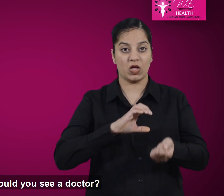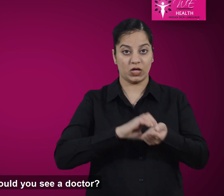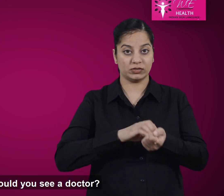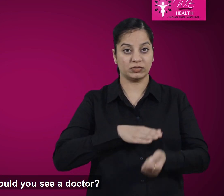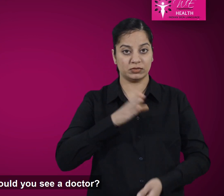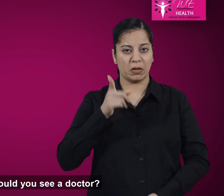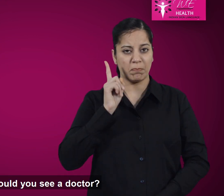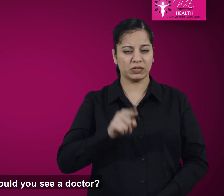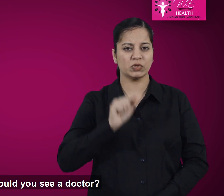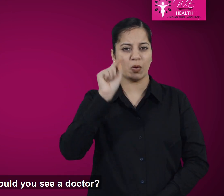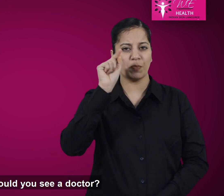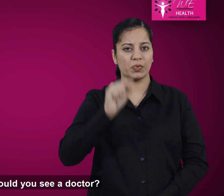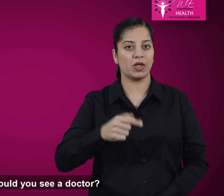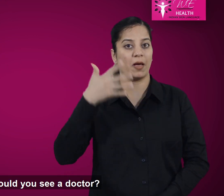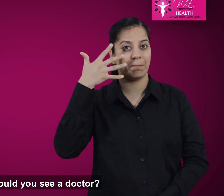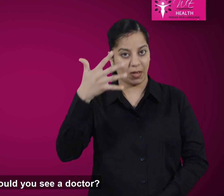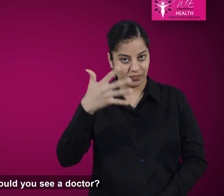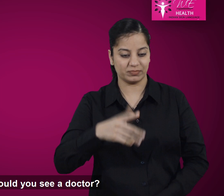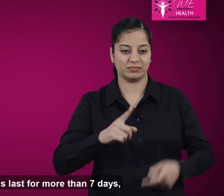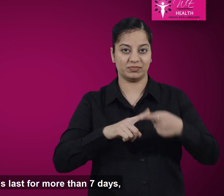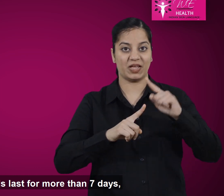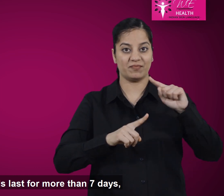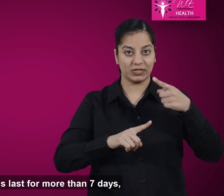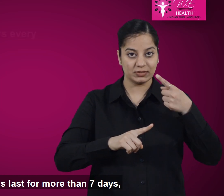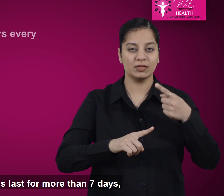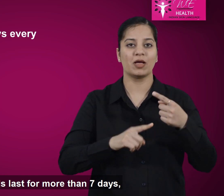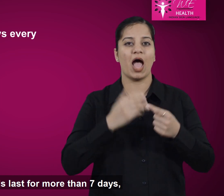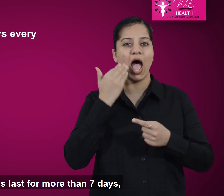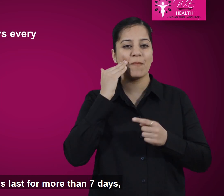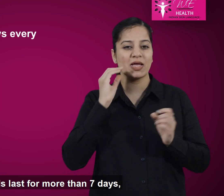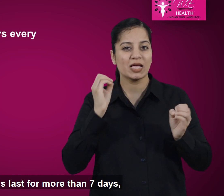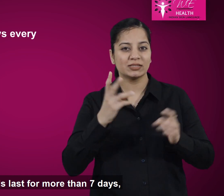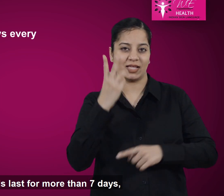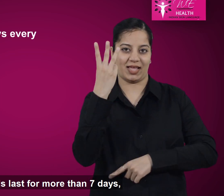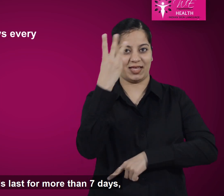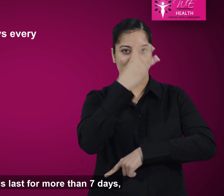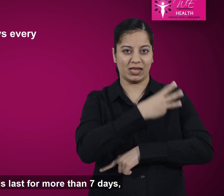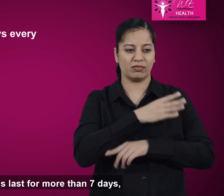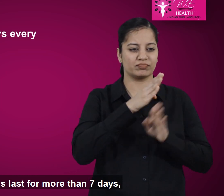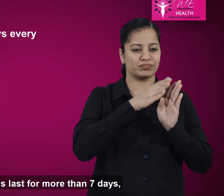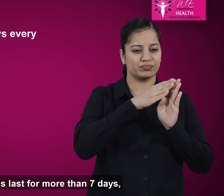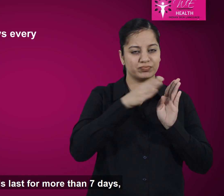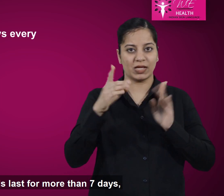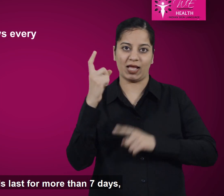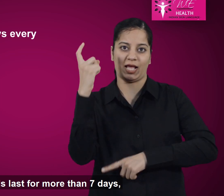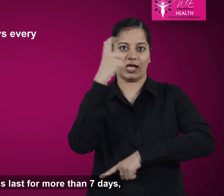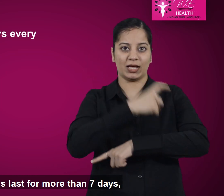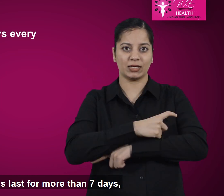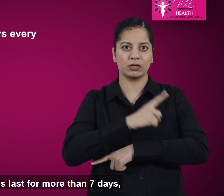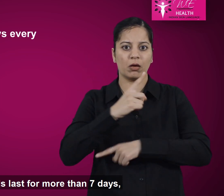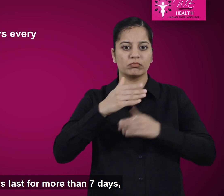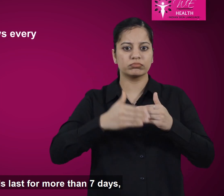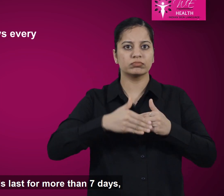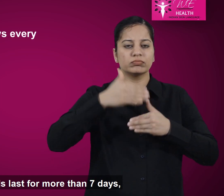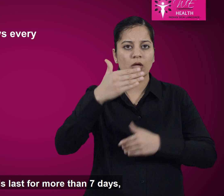When should you see a doctor? First, if periods last for more than 7 days.